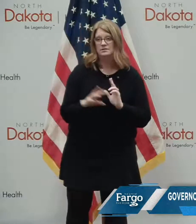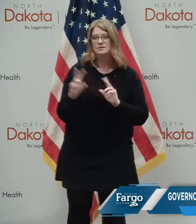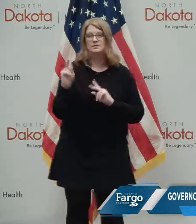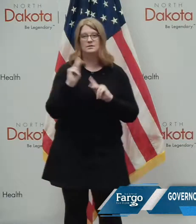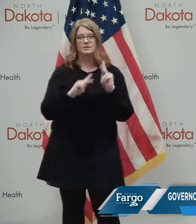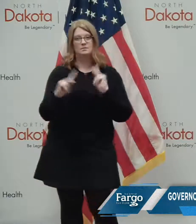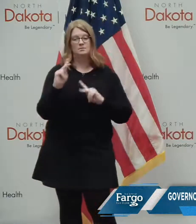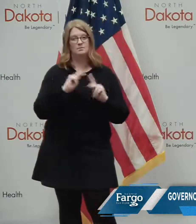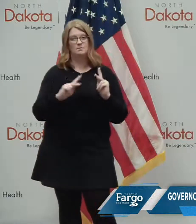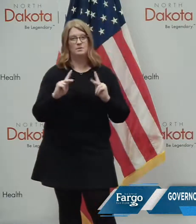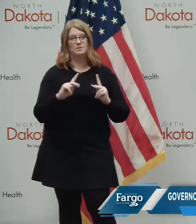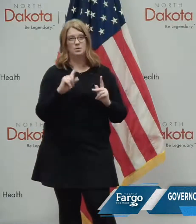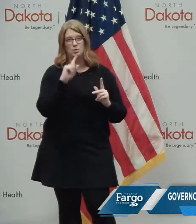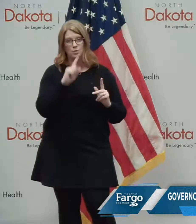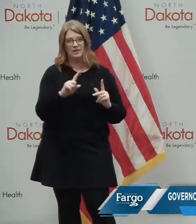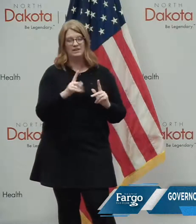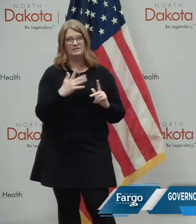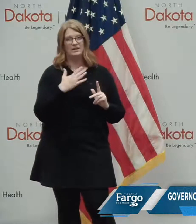sense of